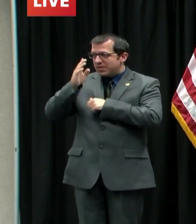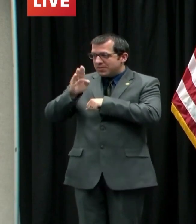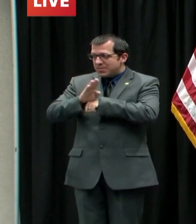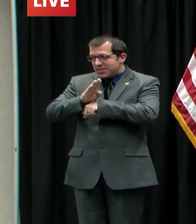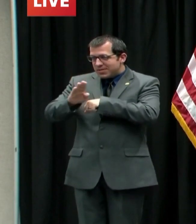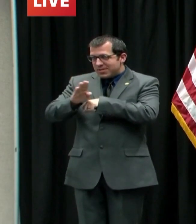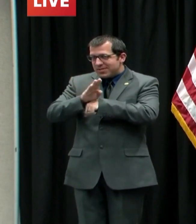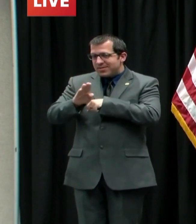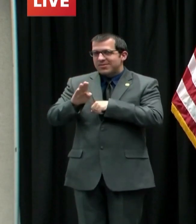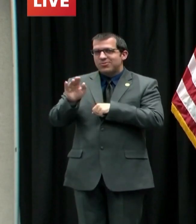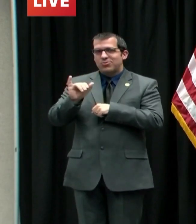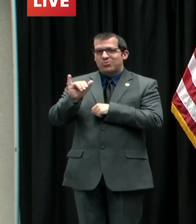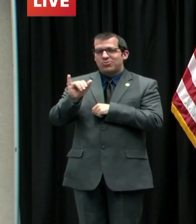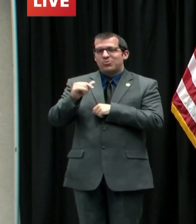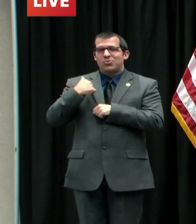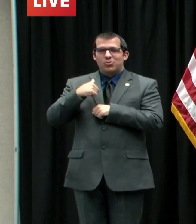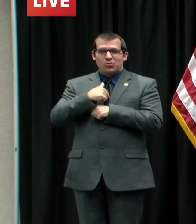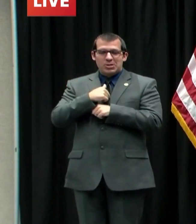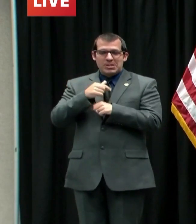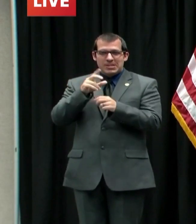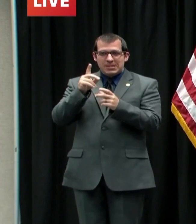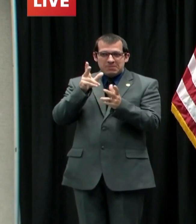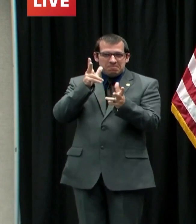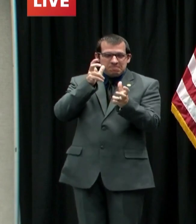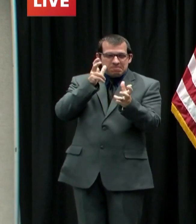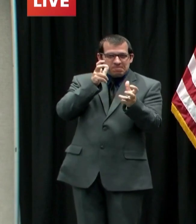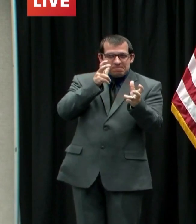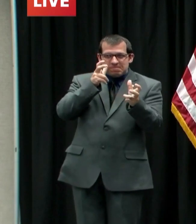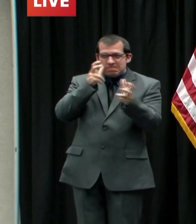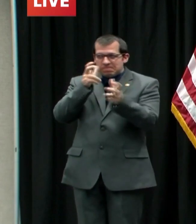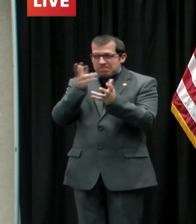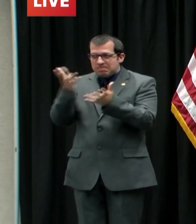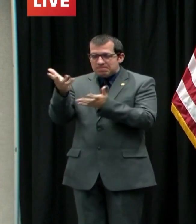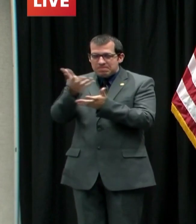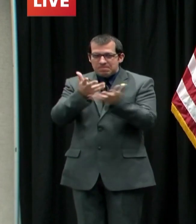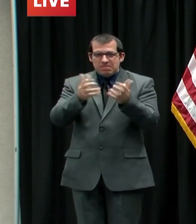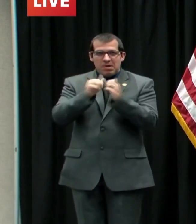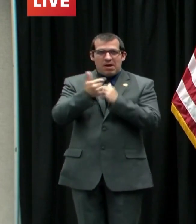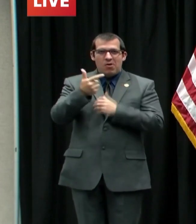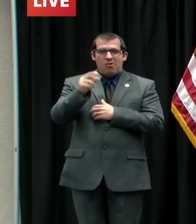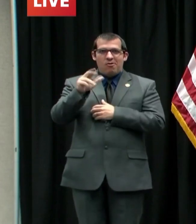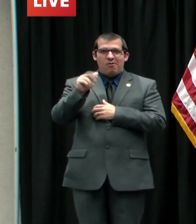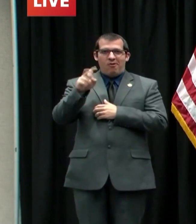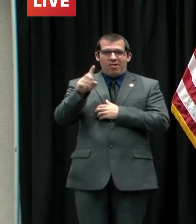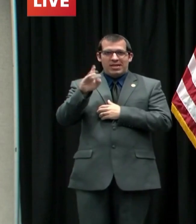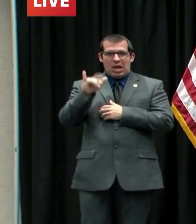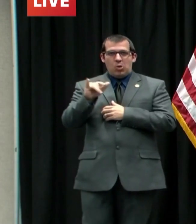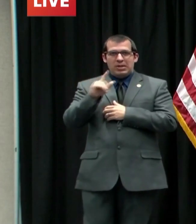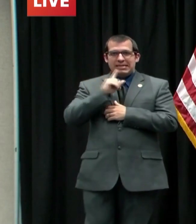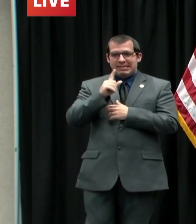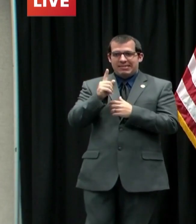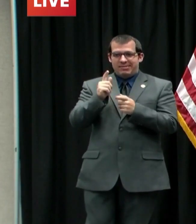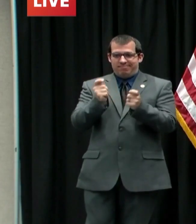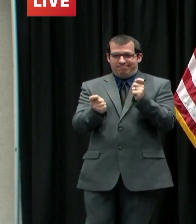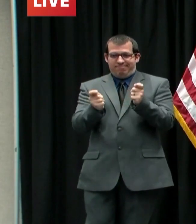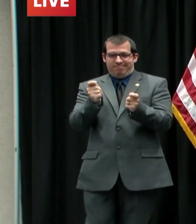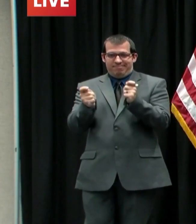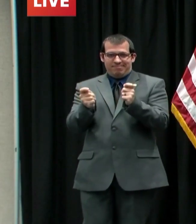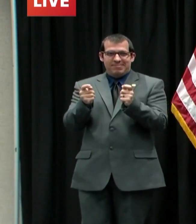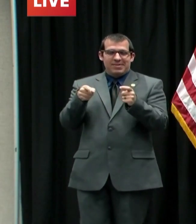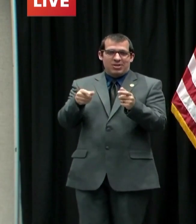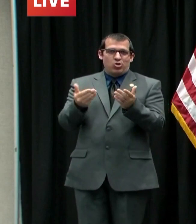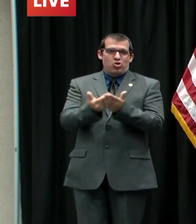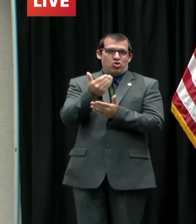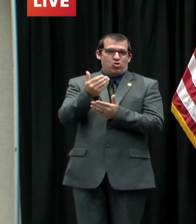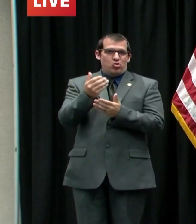business, where we listened as to how Garland County is adapting in this new environment. We're very,